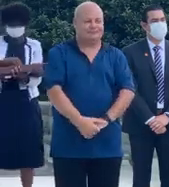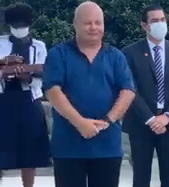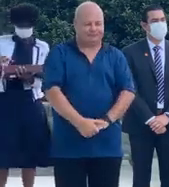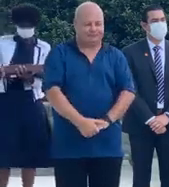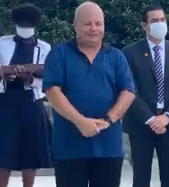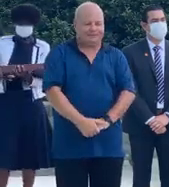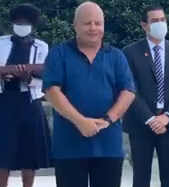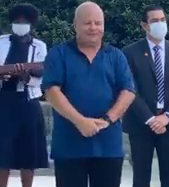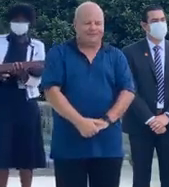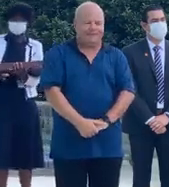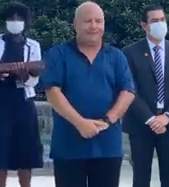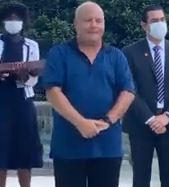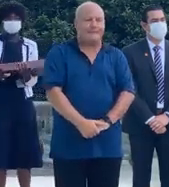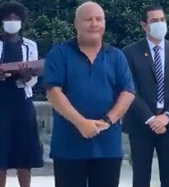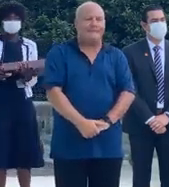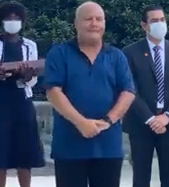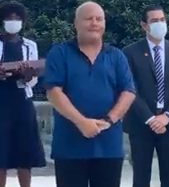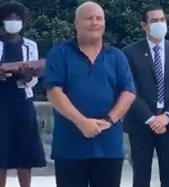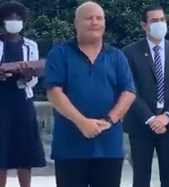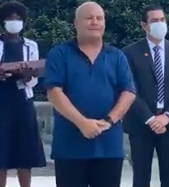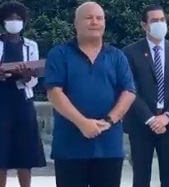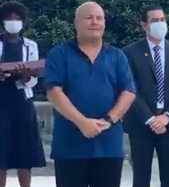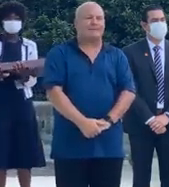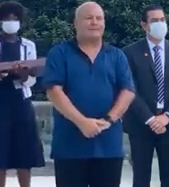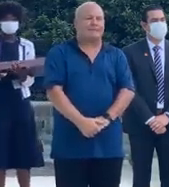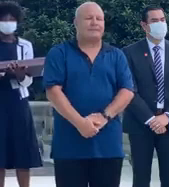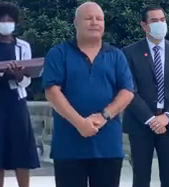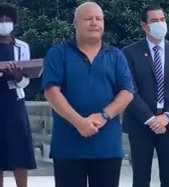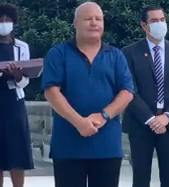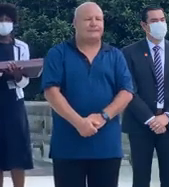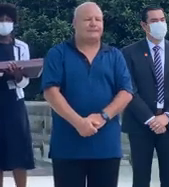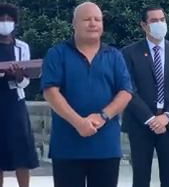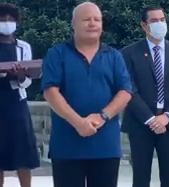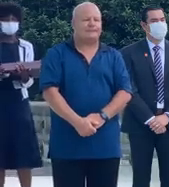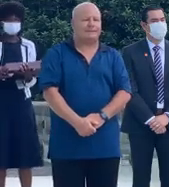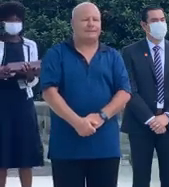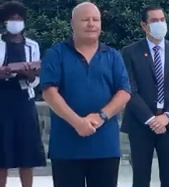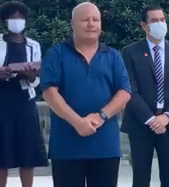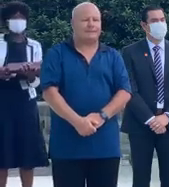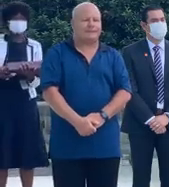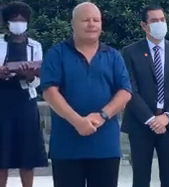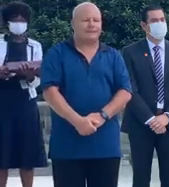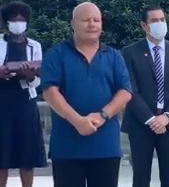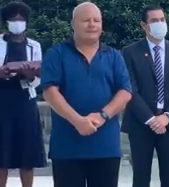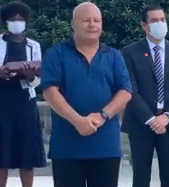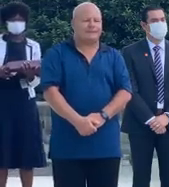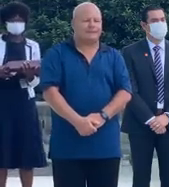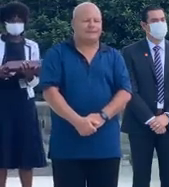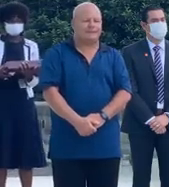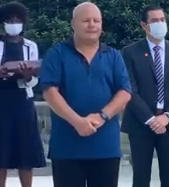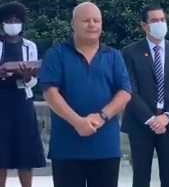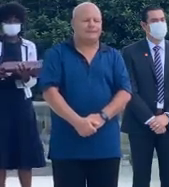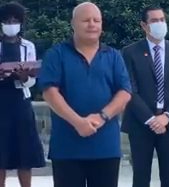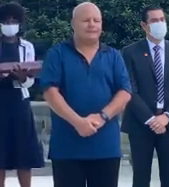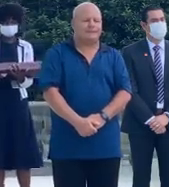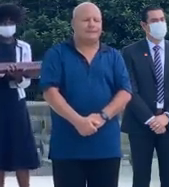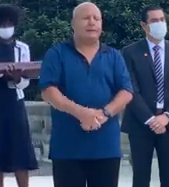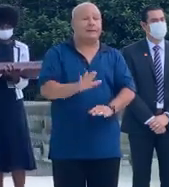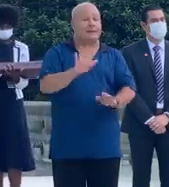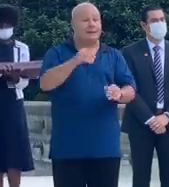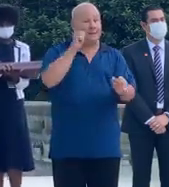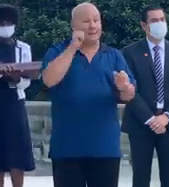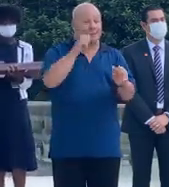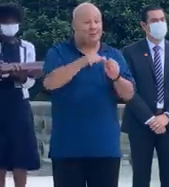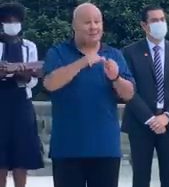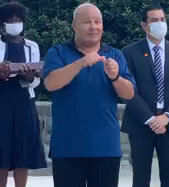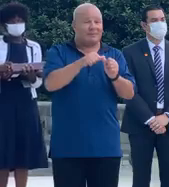son importantes. Y todos, como dije, somos familia aquí en Nueva Orleans. So just